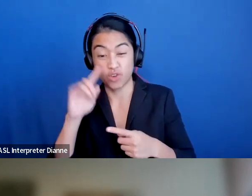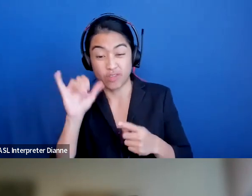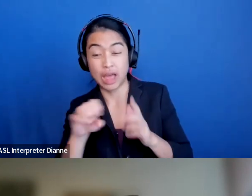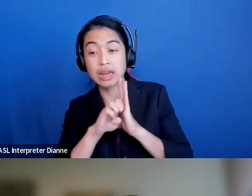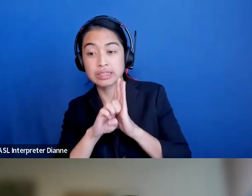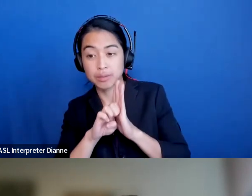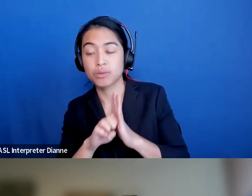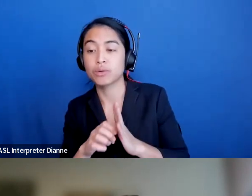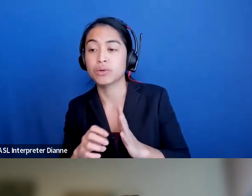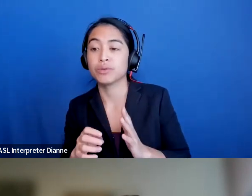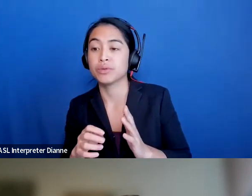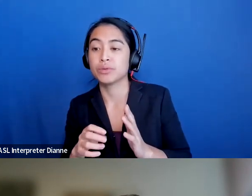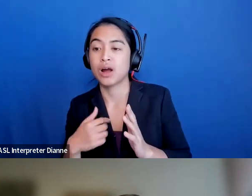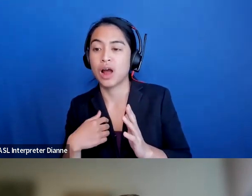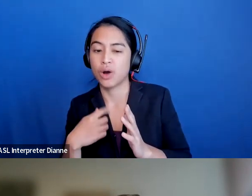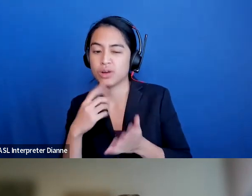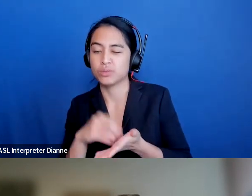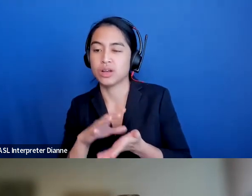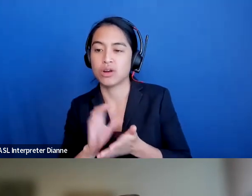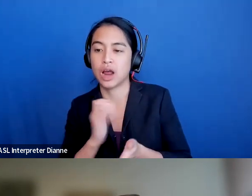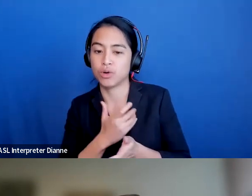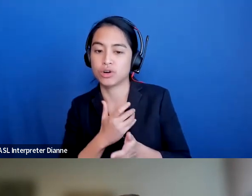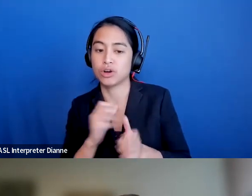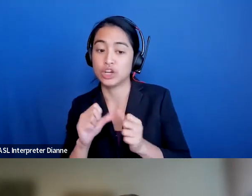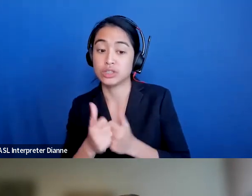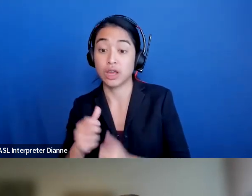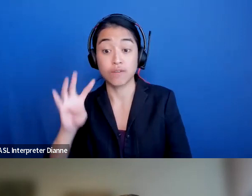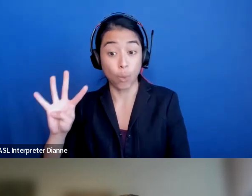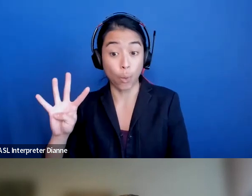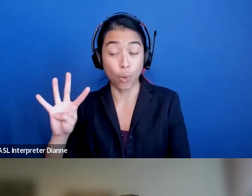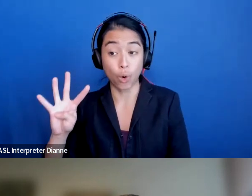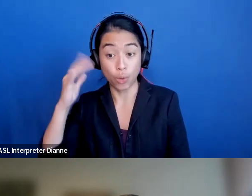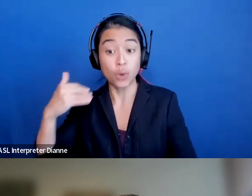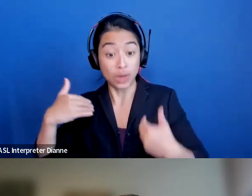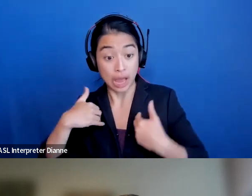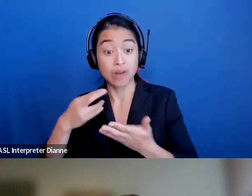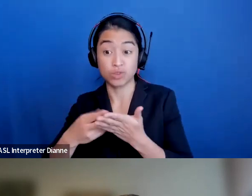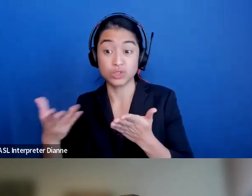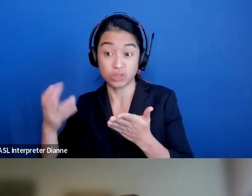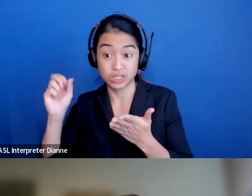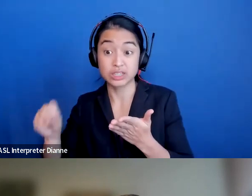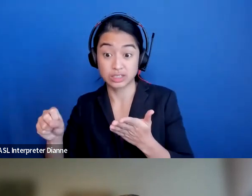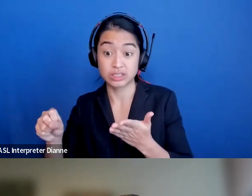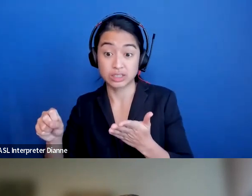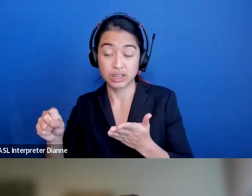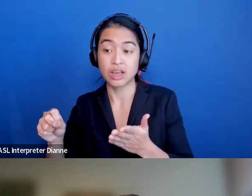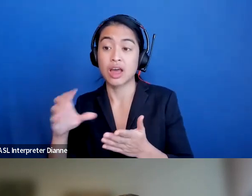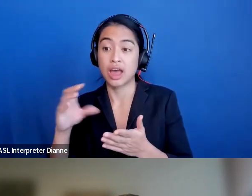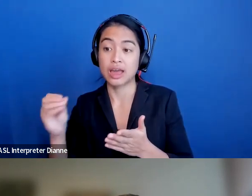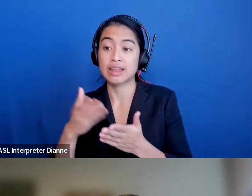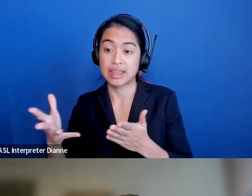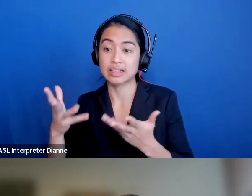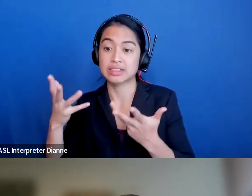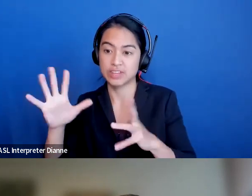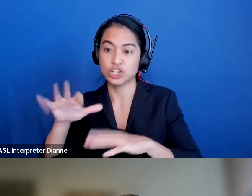I would probably rate our agency as a 4, just because we have those resources and things built.